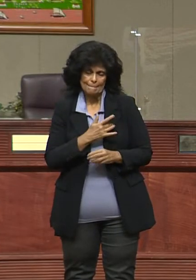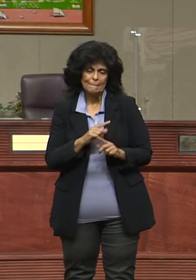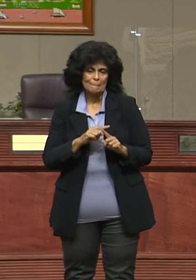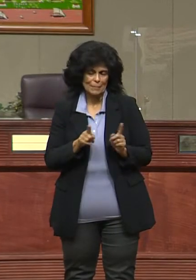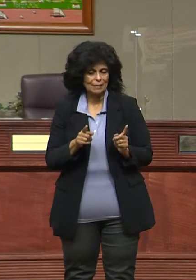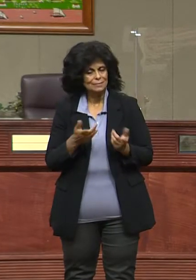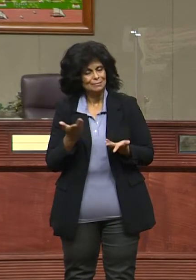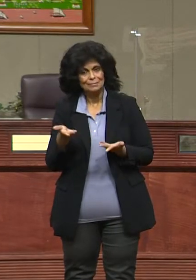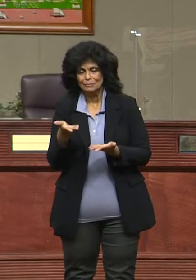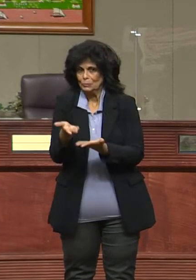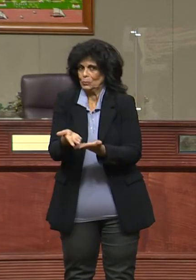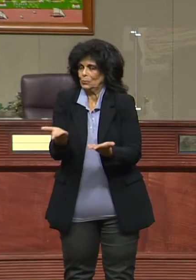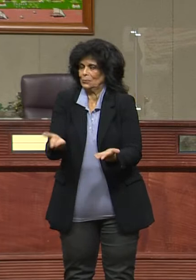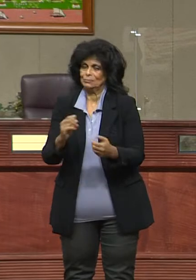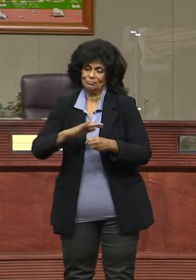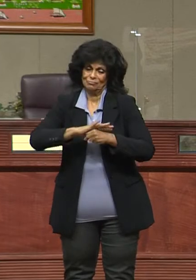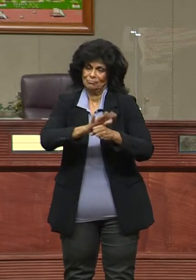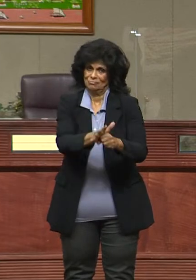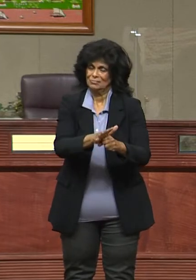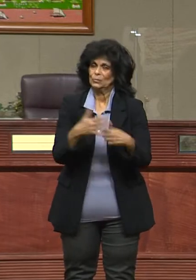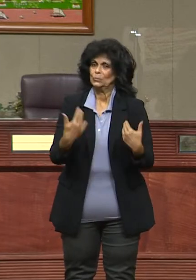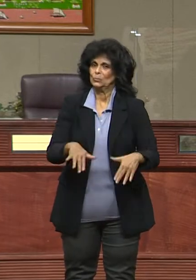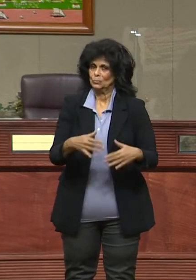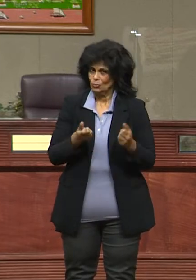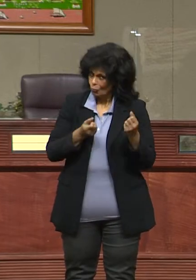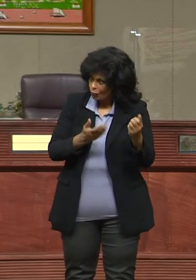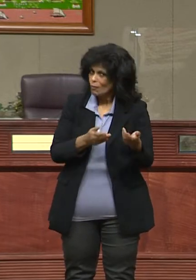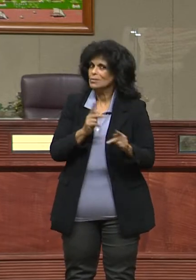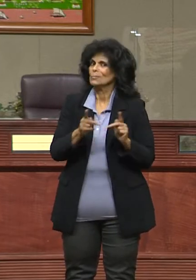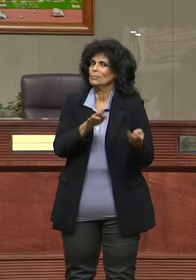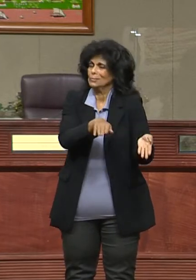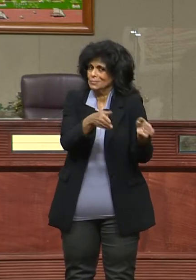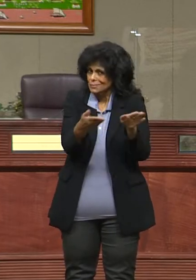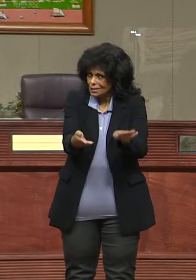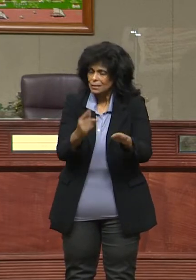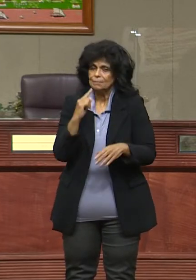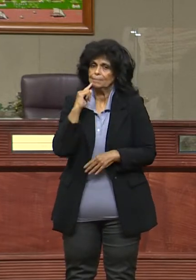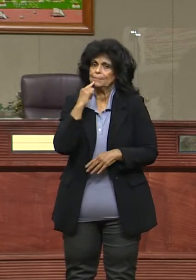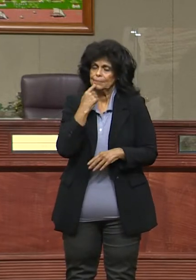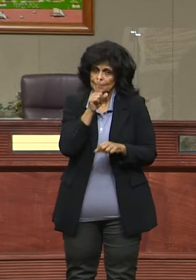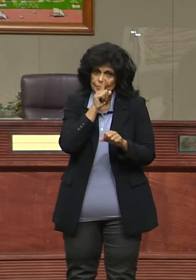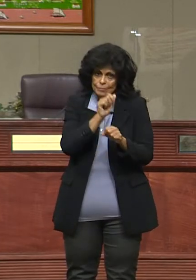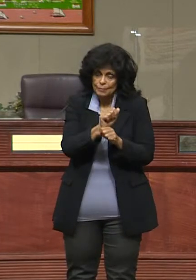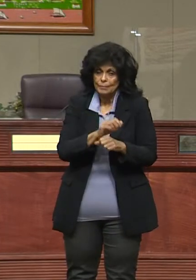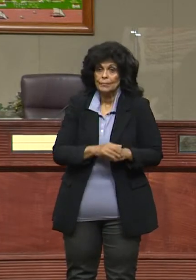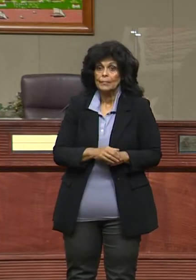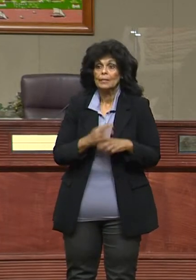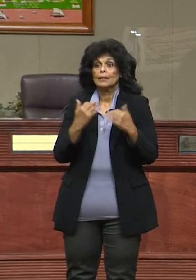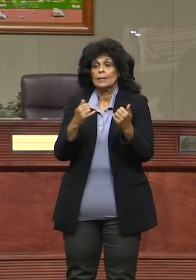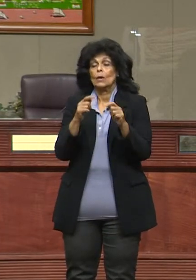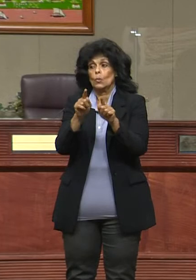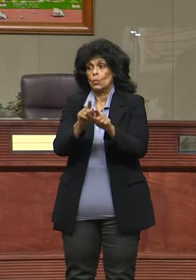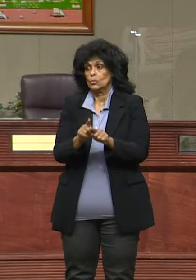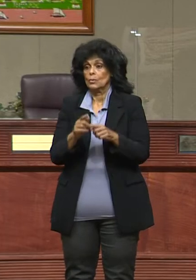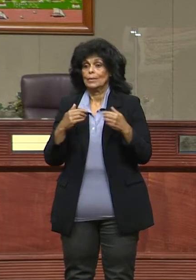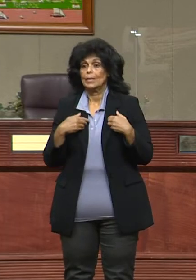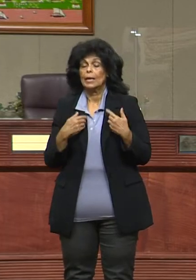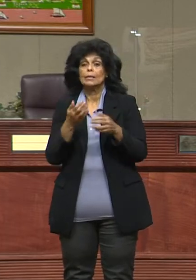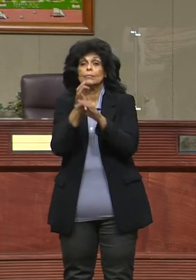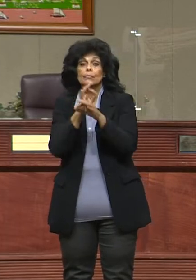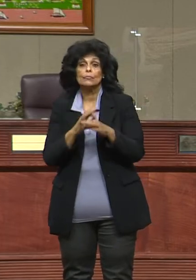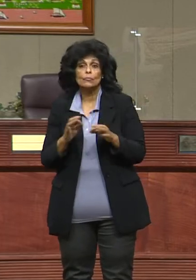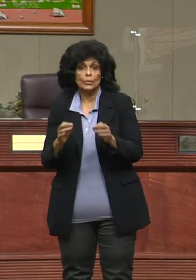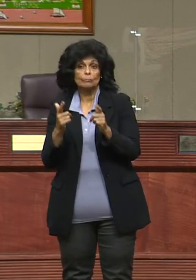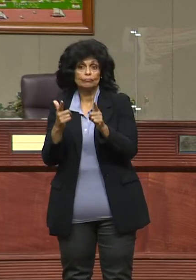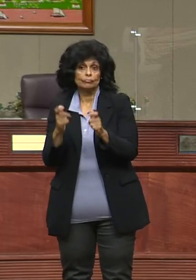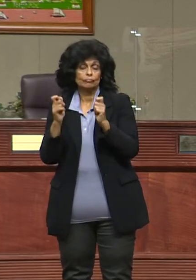be. Barnett Park remains open 7 days a week for free coronavirus testing. They offer rapid or